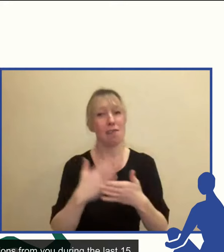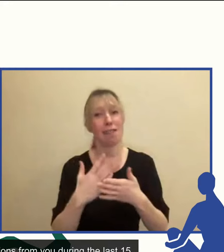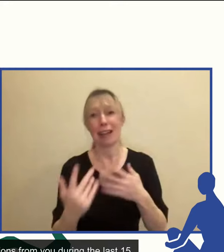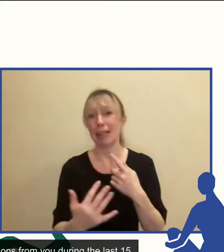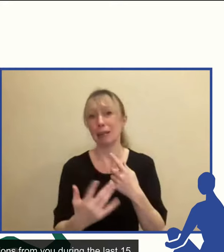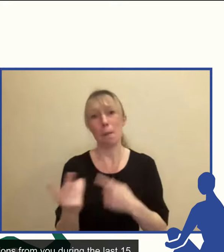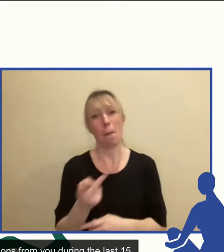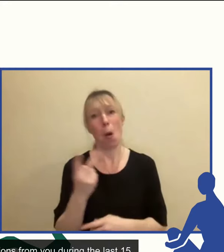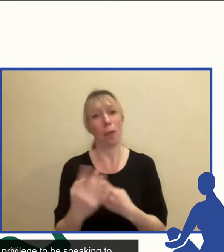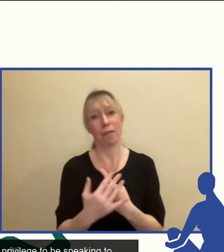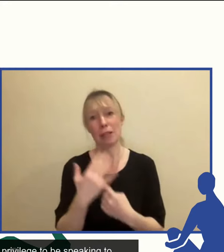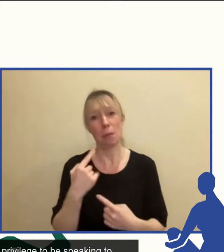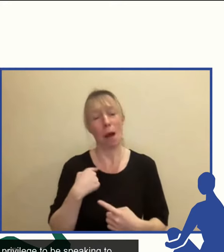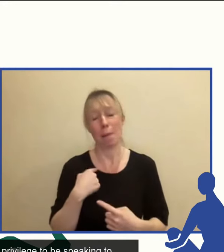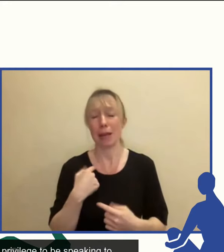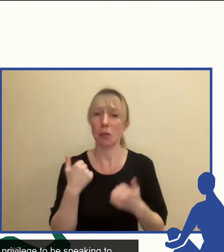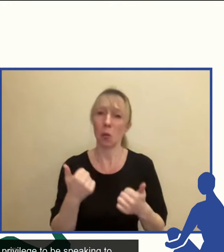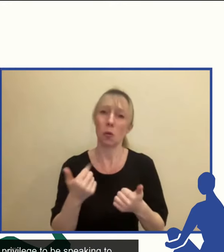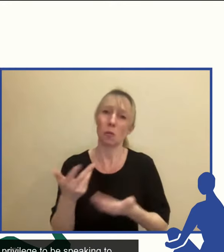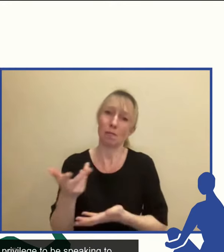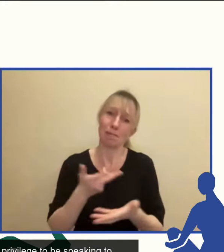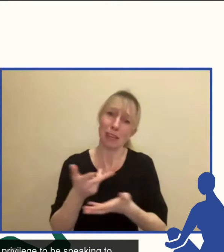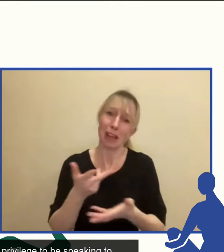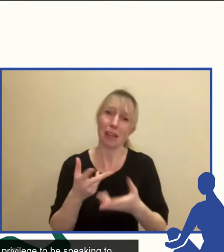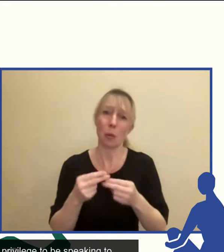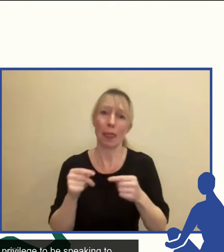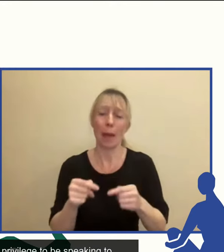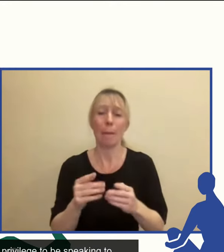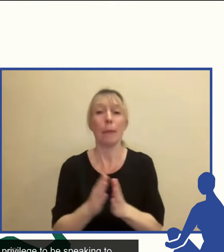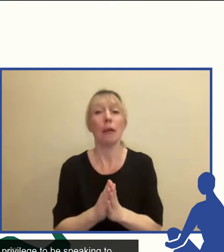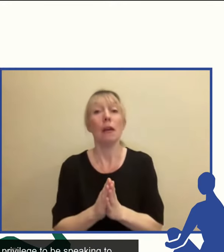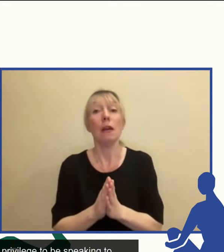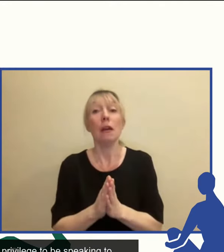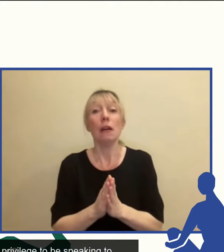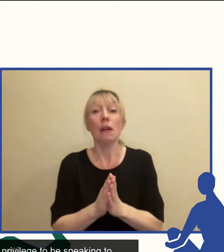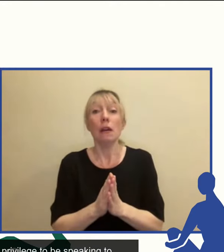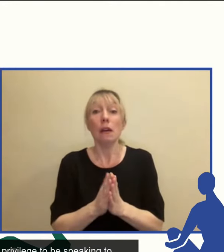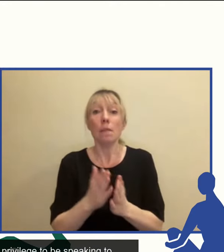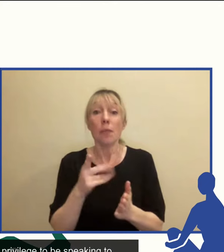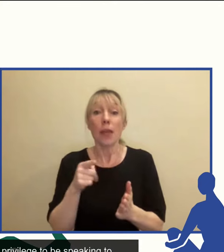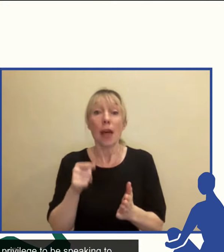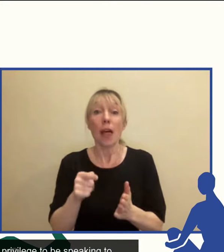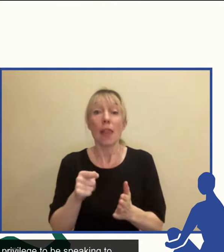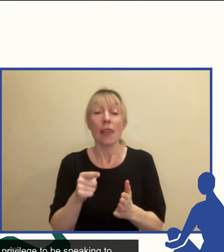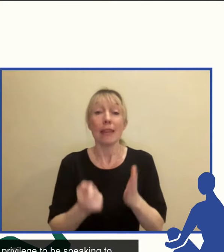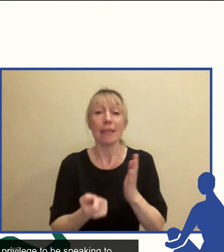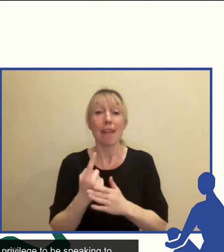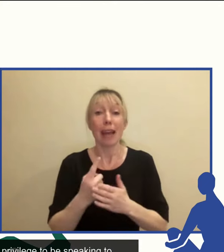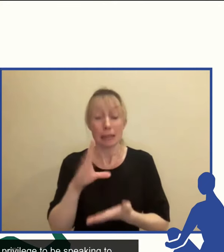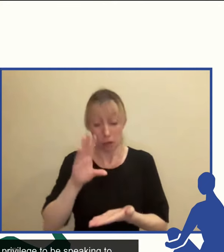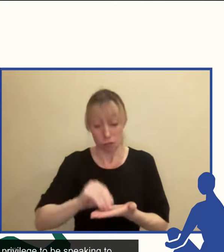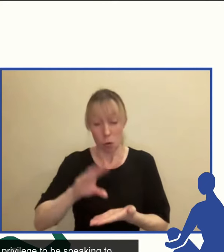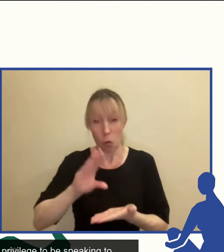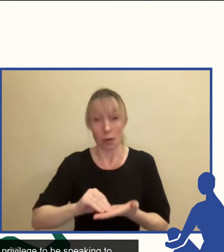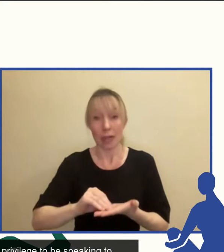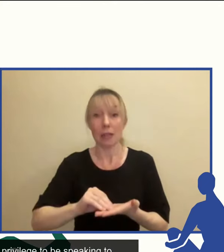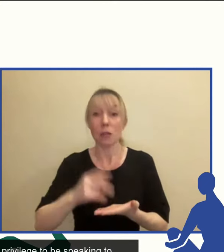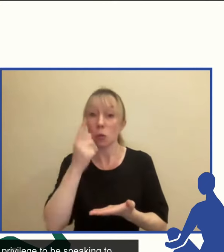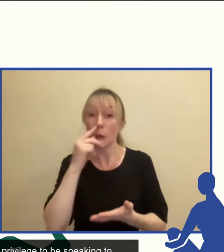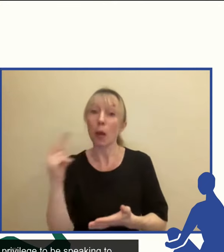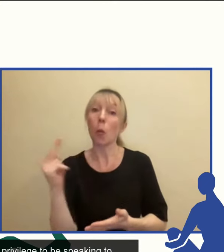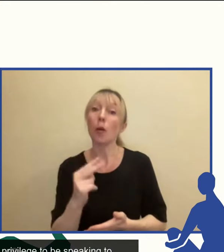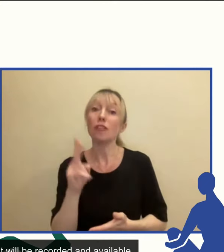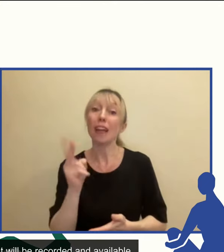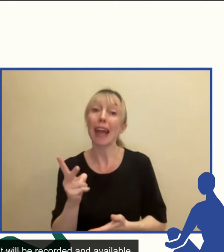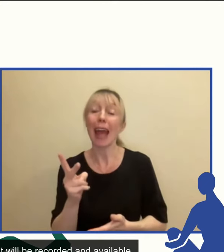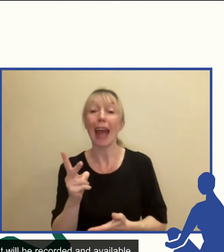So it's good to be talking to them. Briefly, the event will be recorded and it'll be available to watch again on Welcome's YouTube